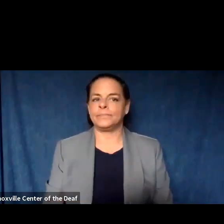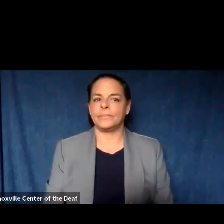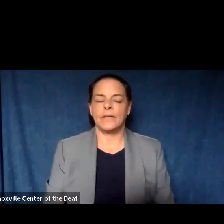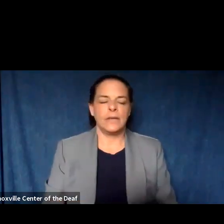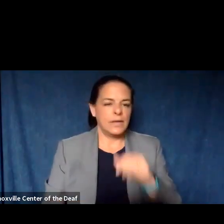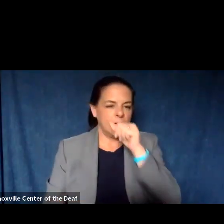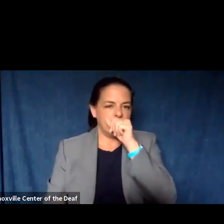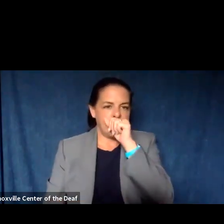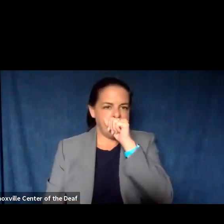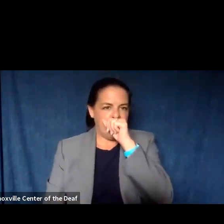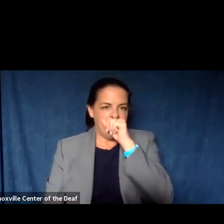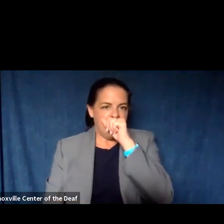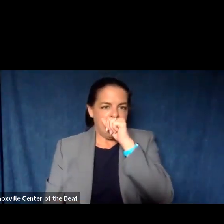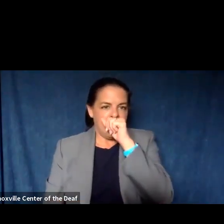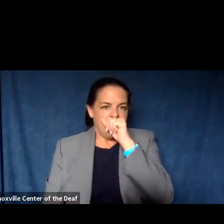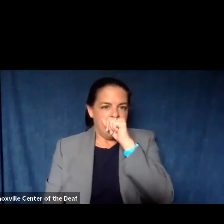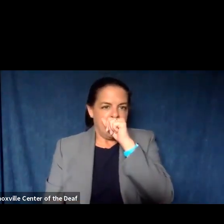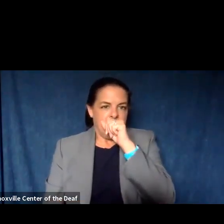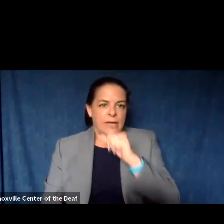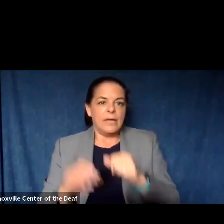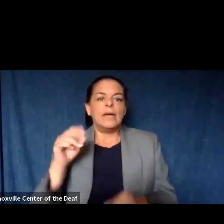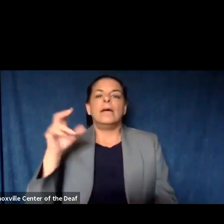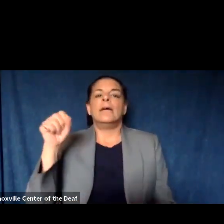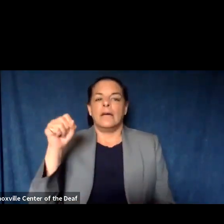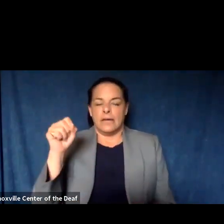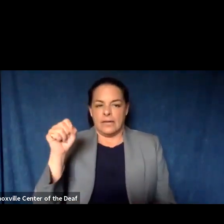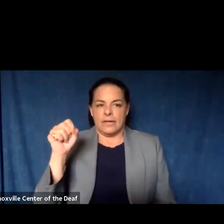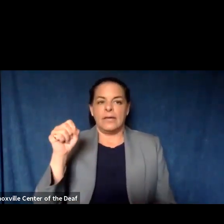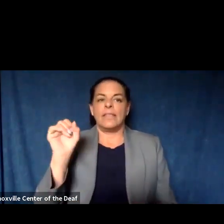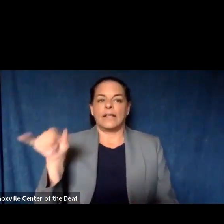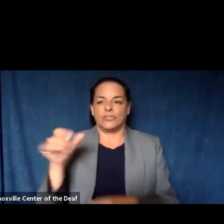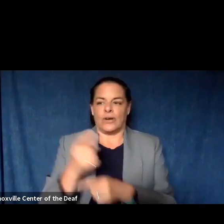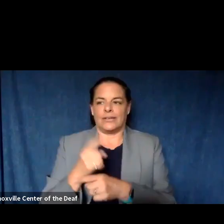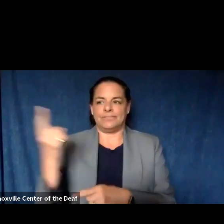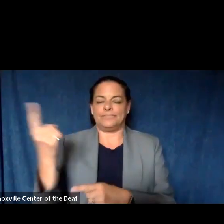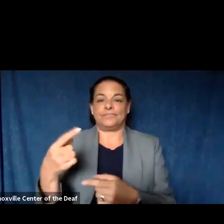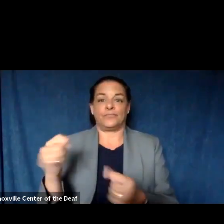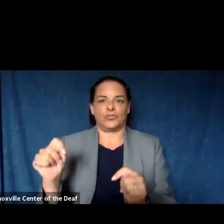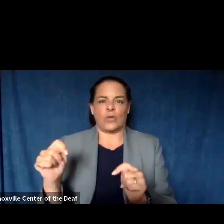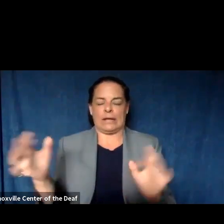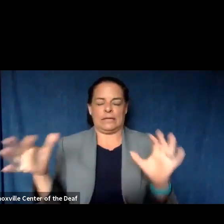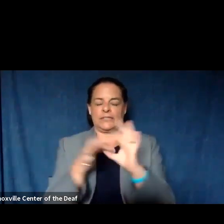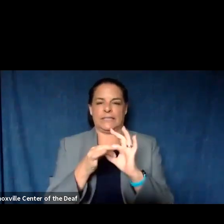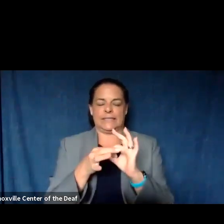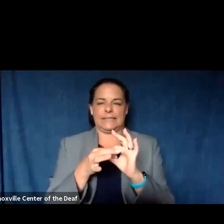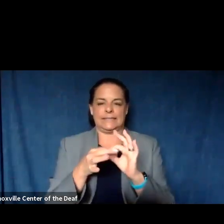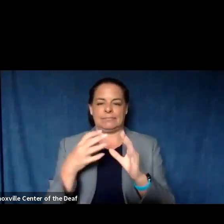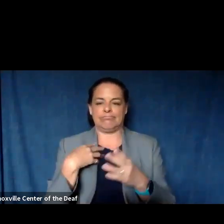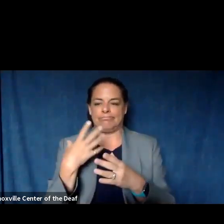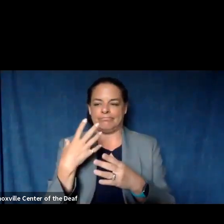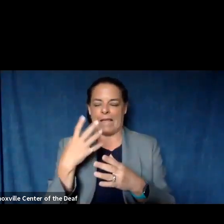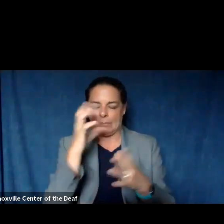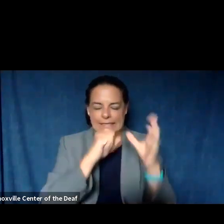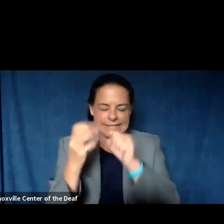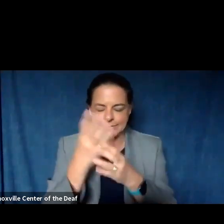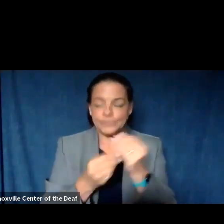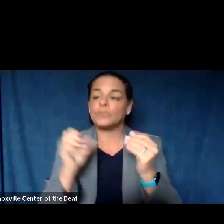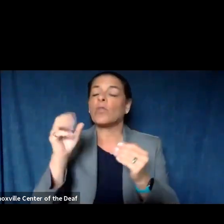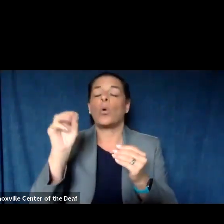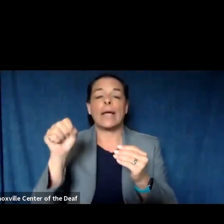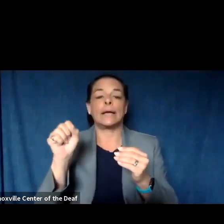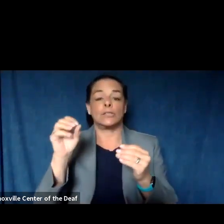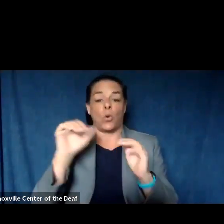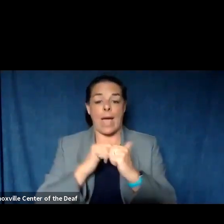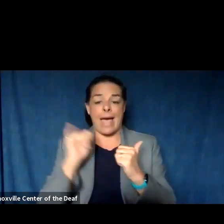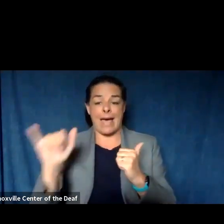Oh yeah, oh yeah, thank you. Somebody's trying to help link the dots that I'm missing. So how that affects